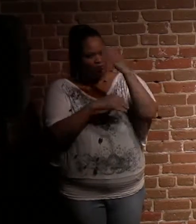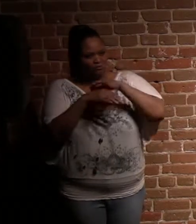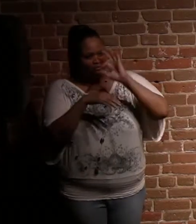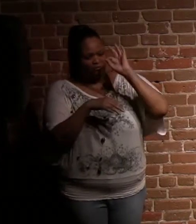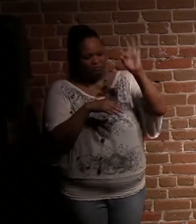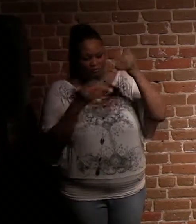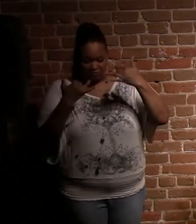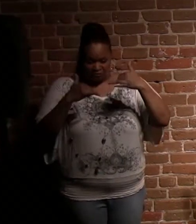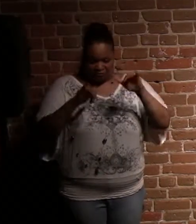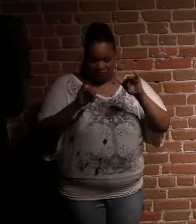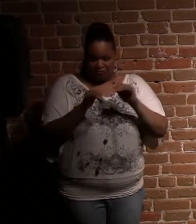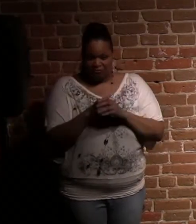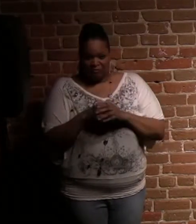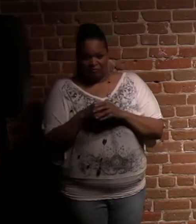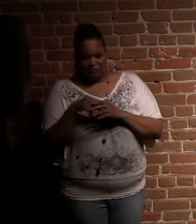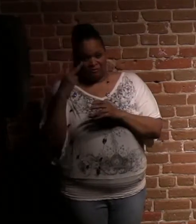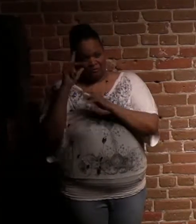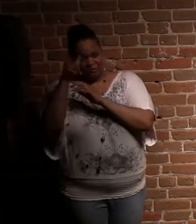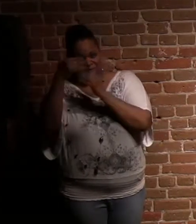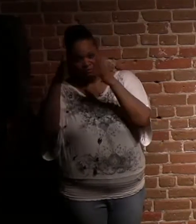still do it. You can see me afterwards.